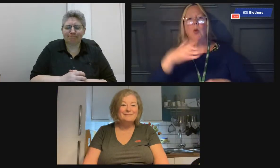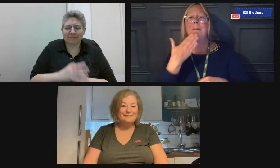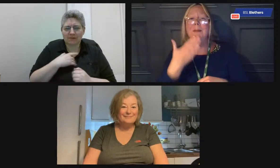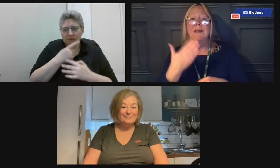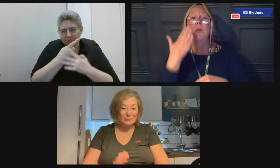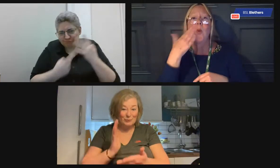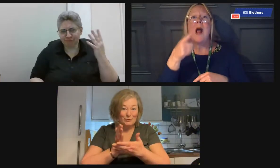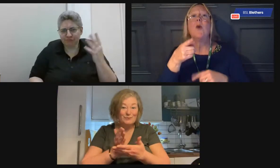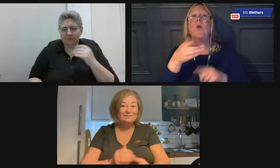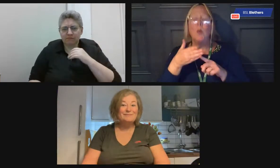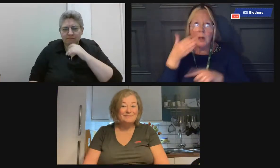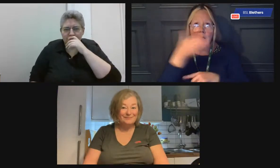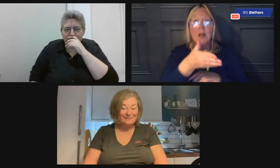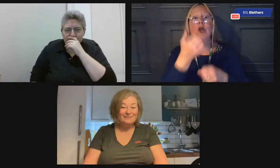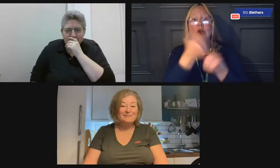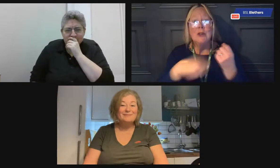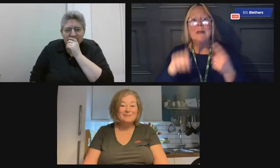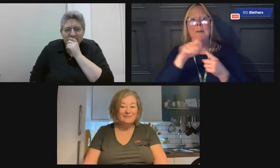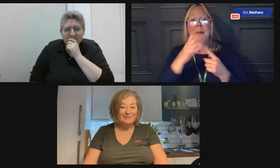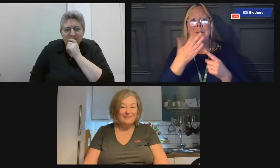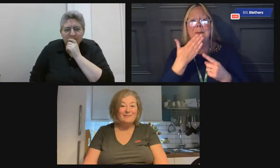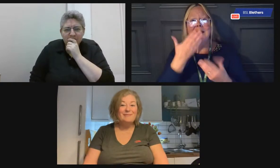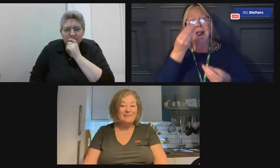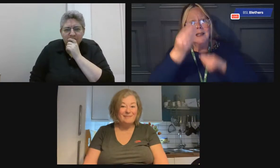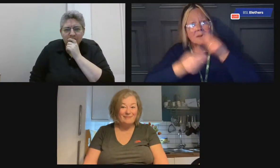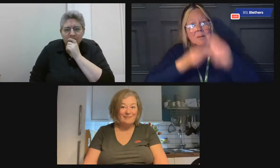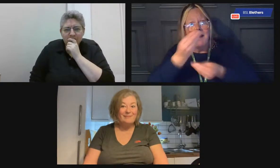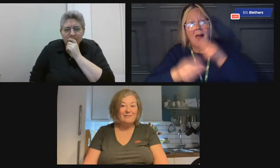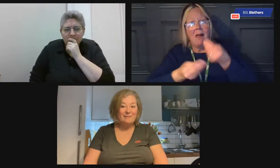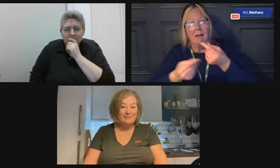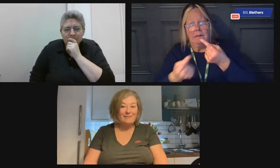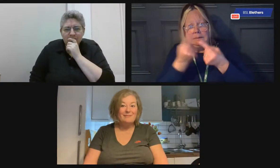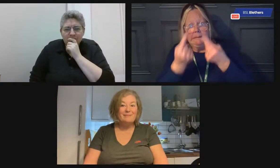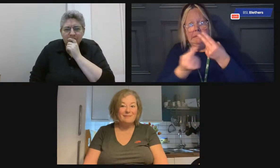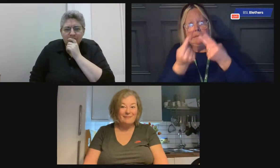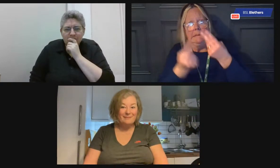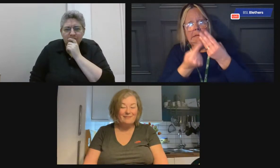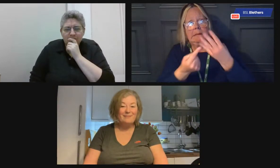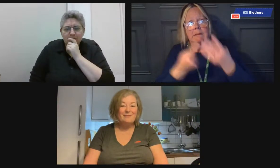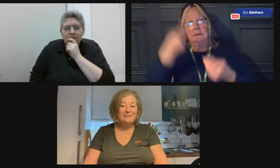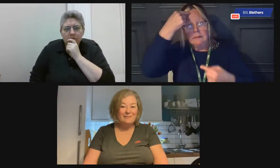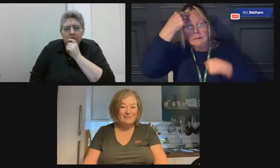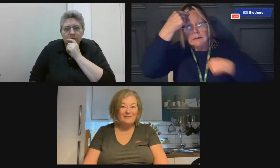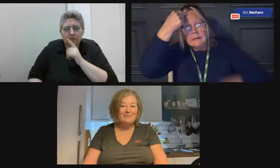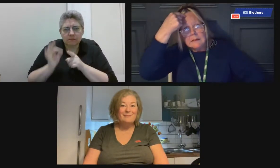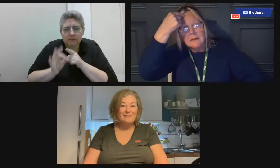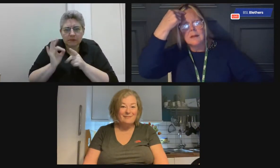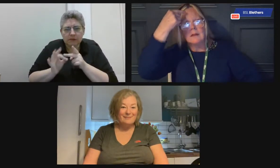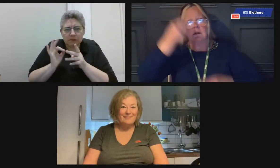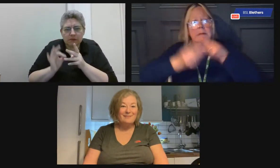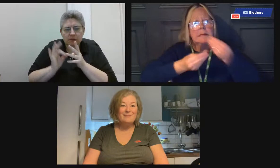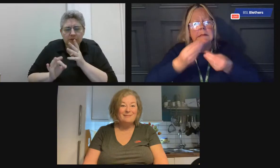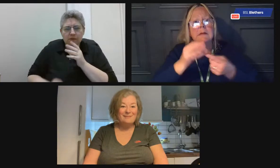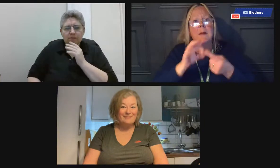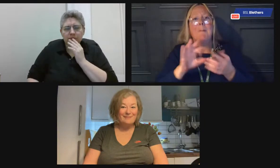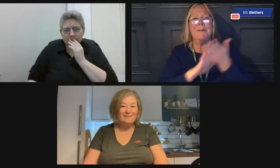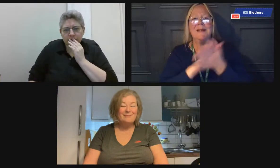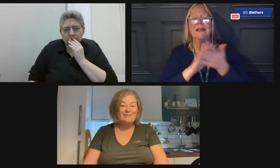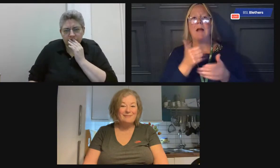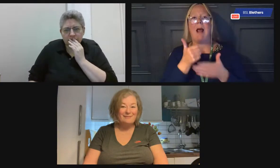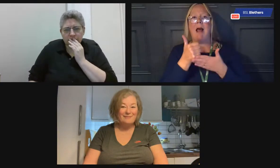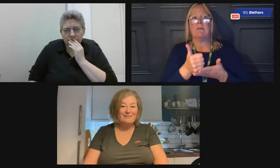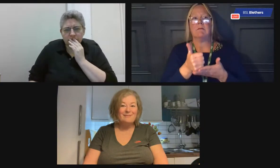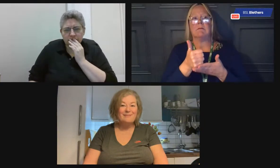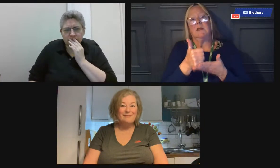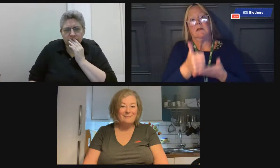based on a headache alone and none of the other symptoms. So keep going. When you go to your GP, tell them all the symptoms that